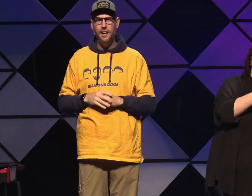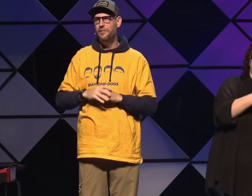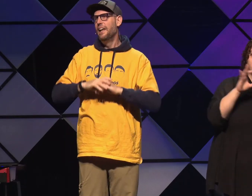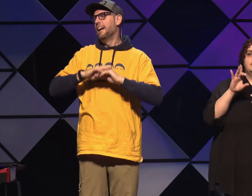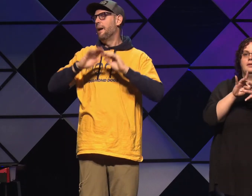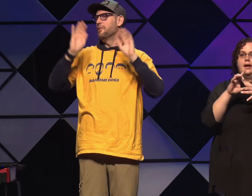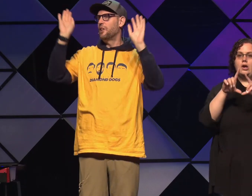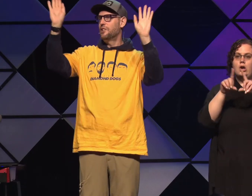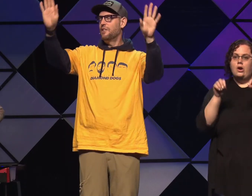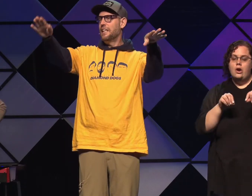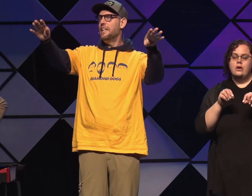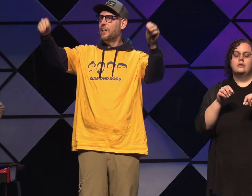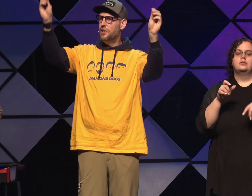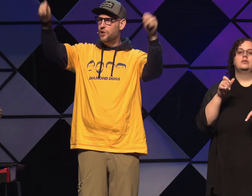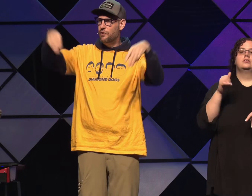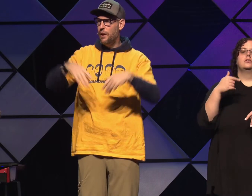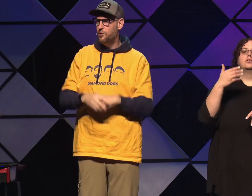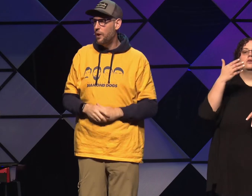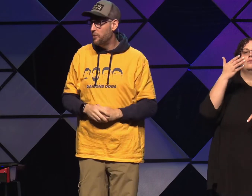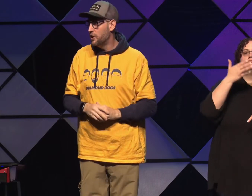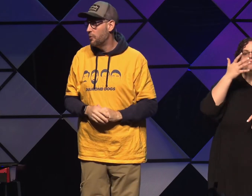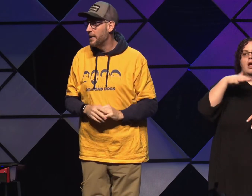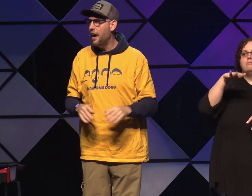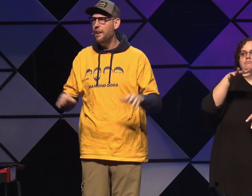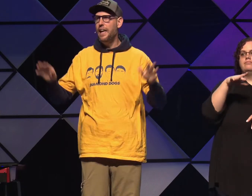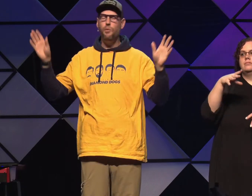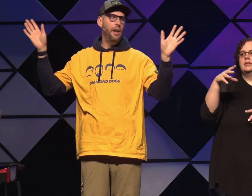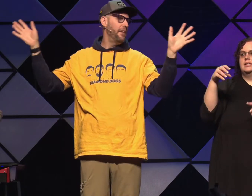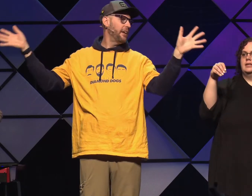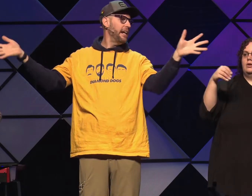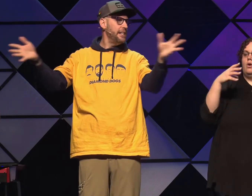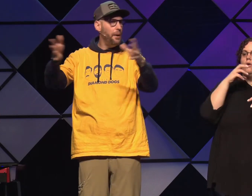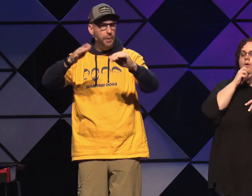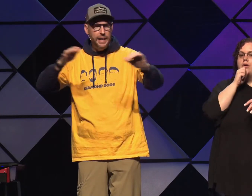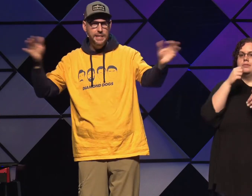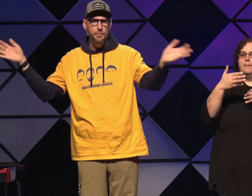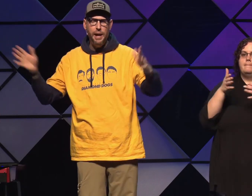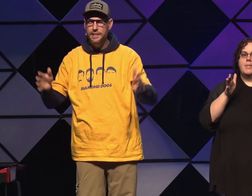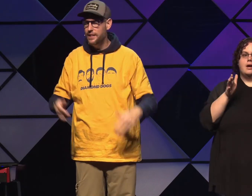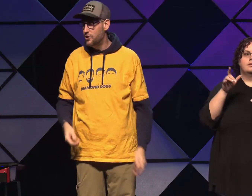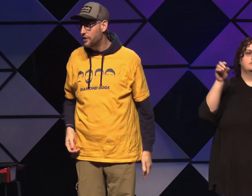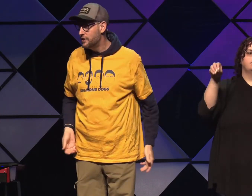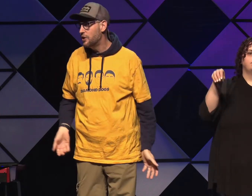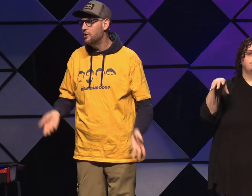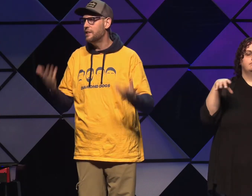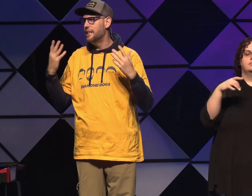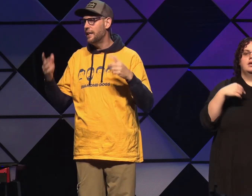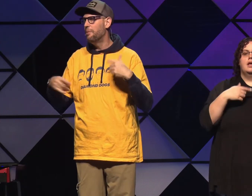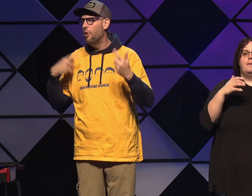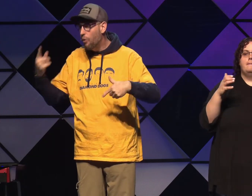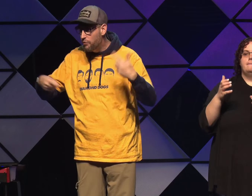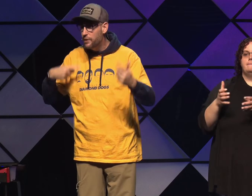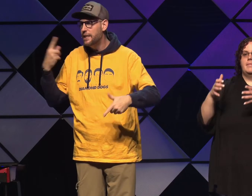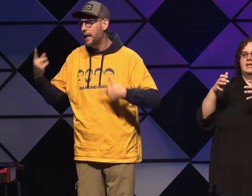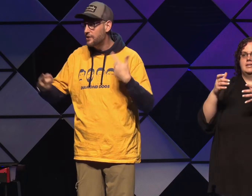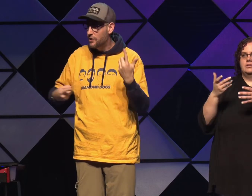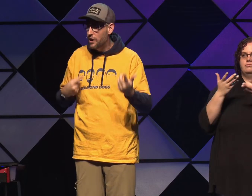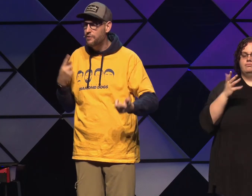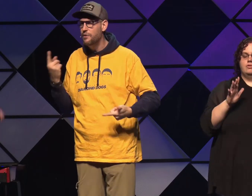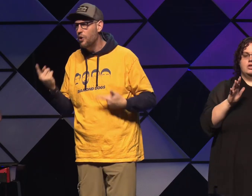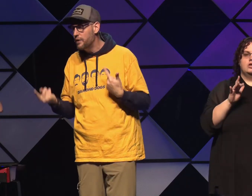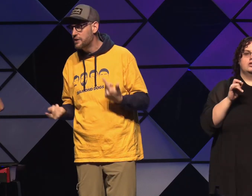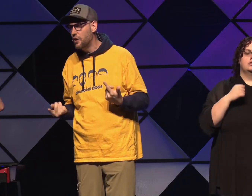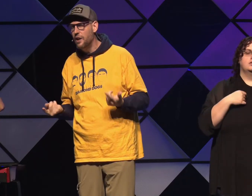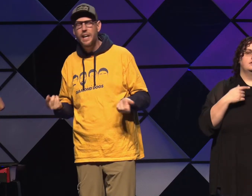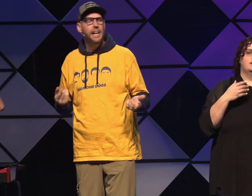good stuff. There's also the kiosks that you can drop those on the way out. And when they're kind of done passing the baskets, you'll get the cue to stand up and hopefully catch along